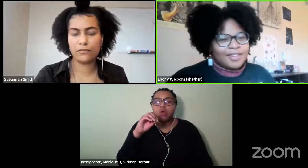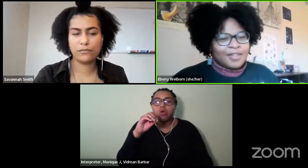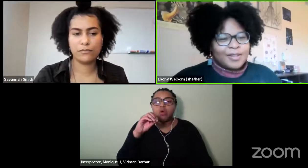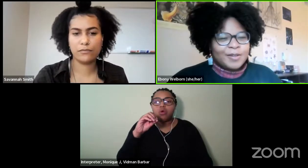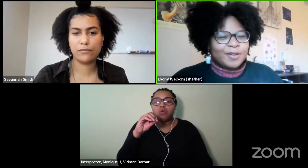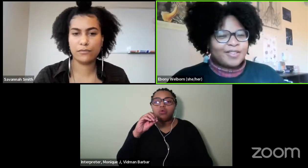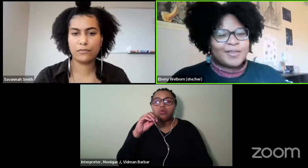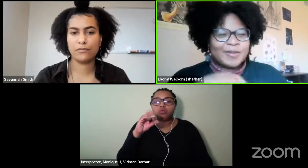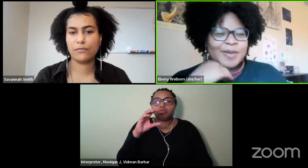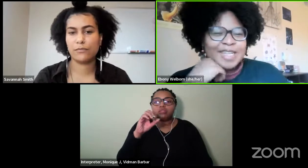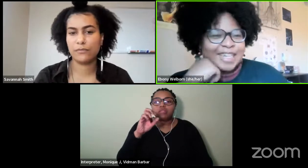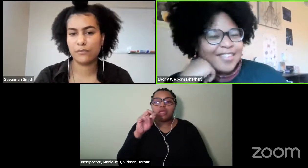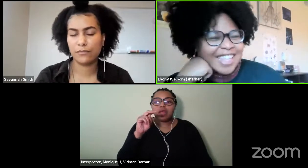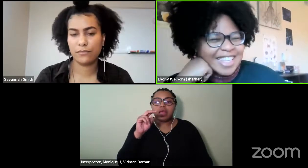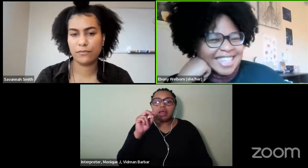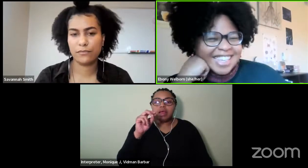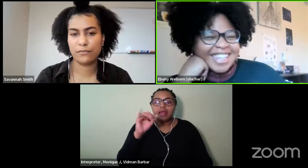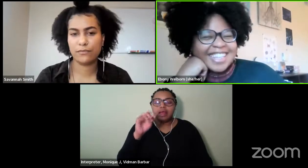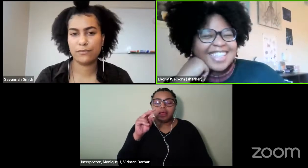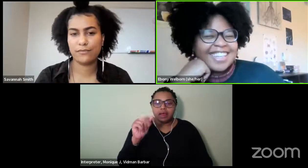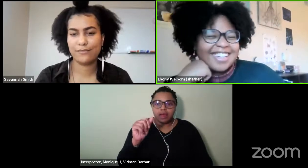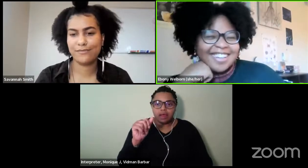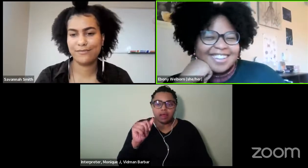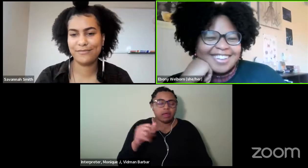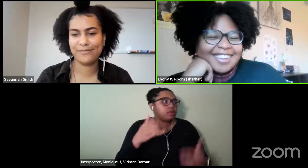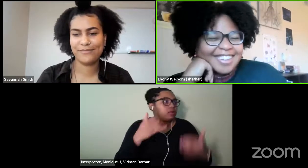Yeah, now I have to go watch it after this.